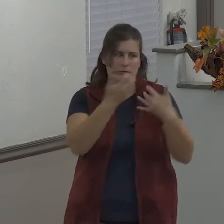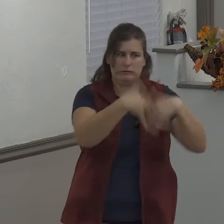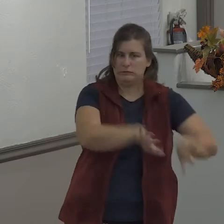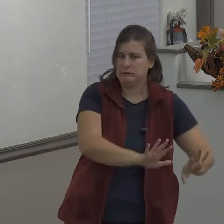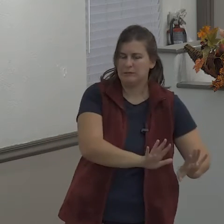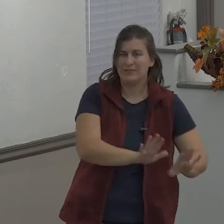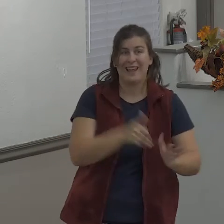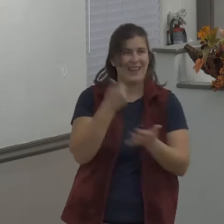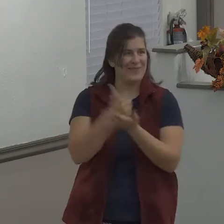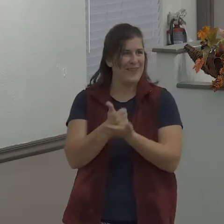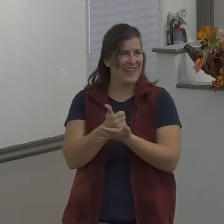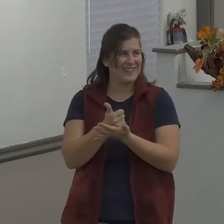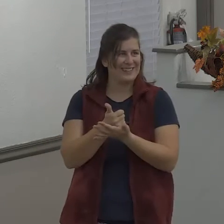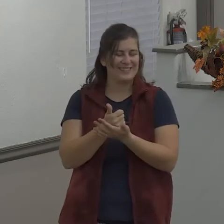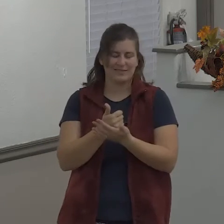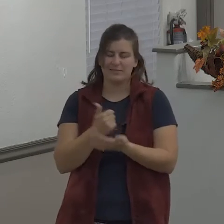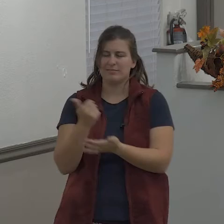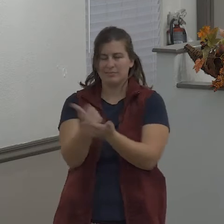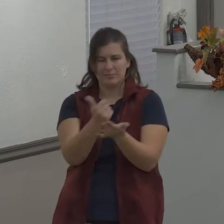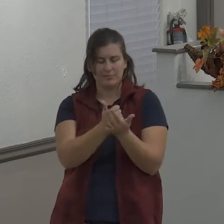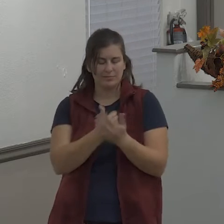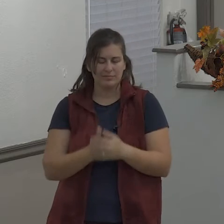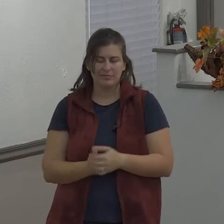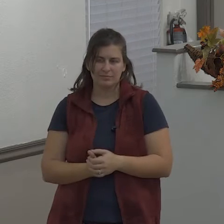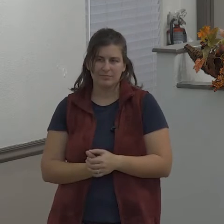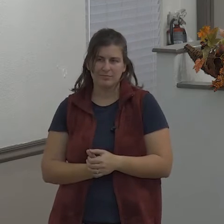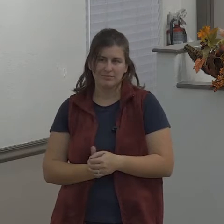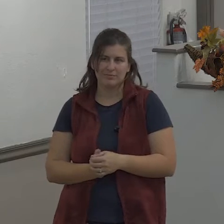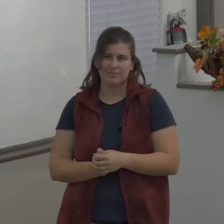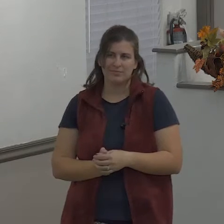not the destruction crew. Amen?